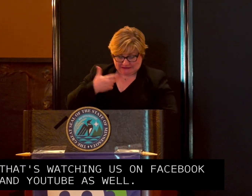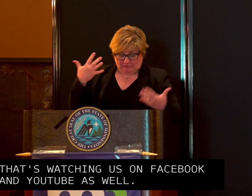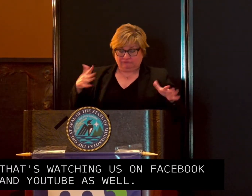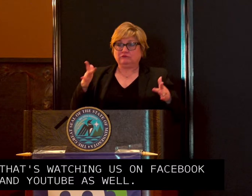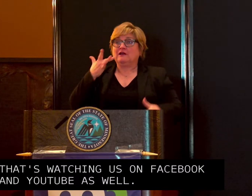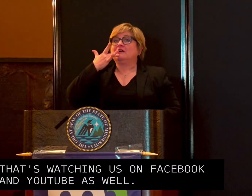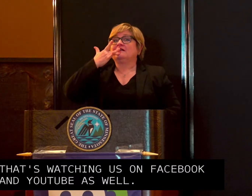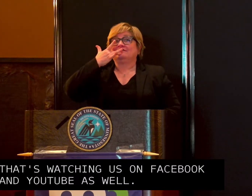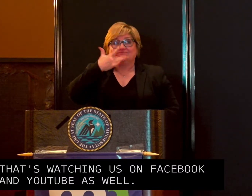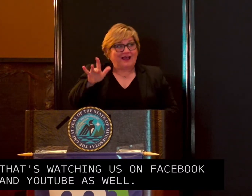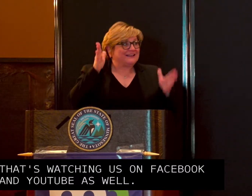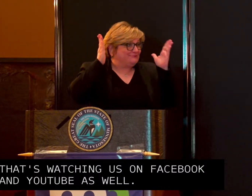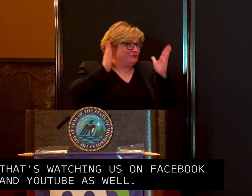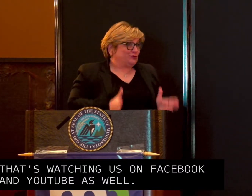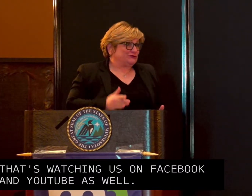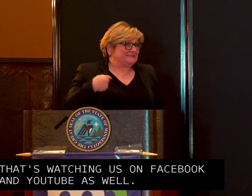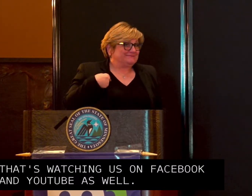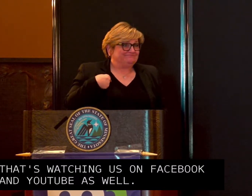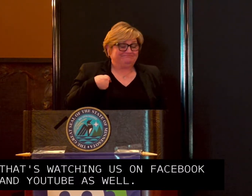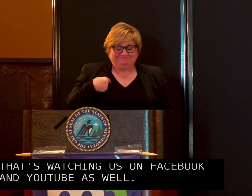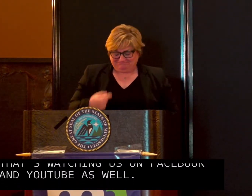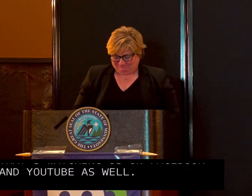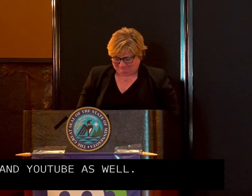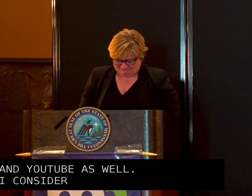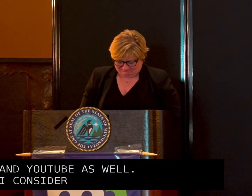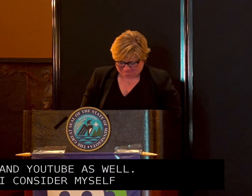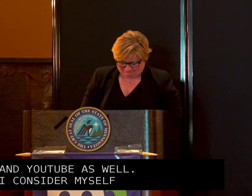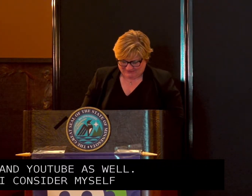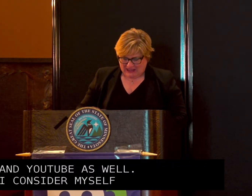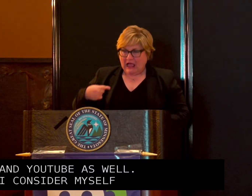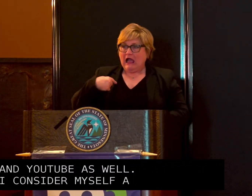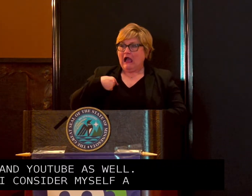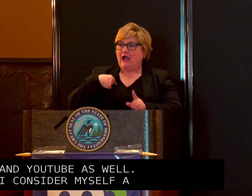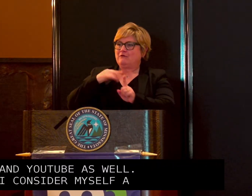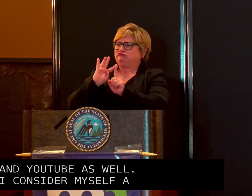I consider myself a very fortunate person.